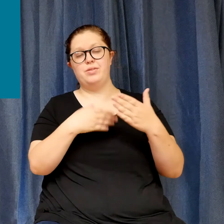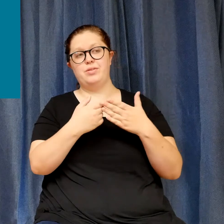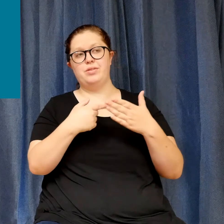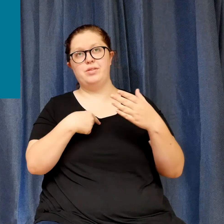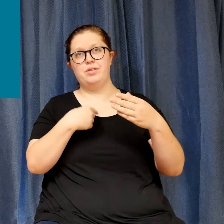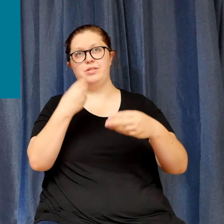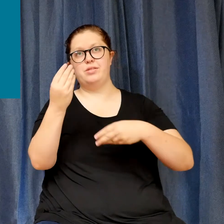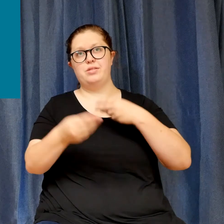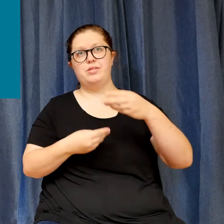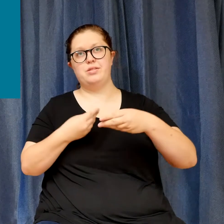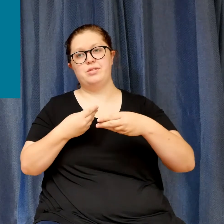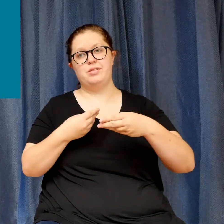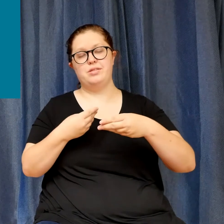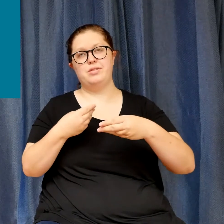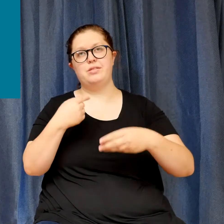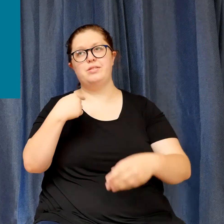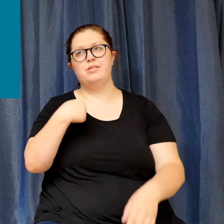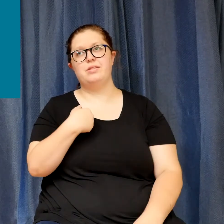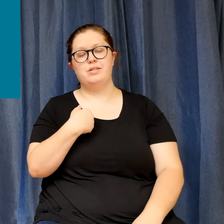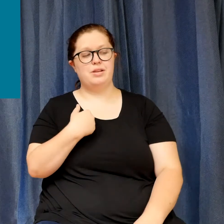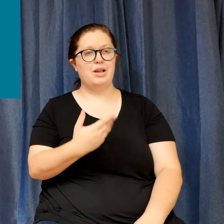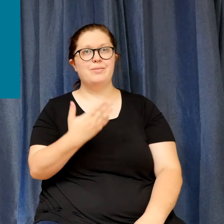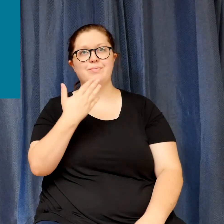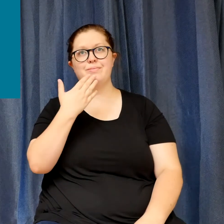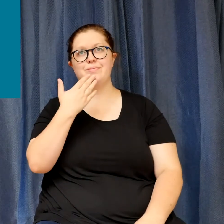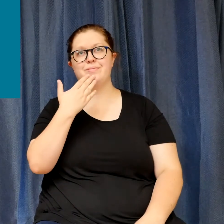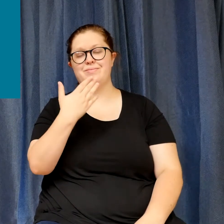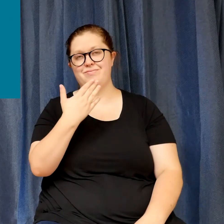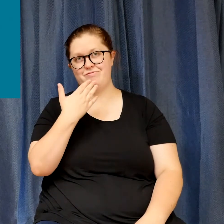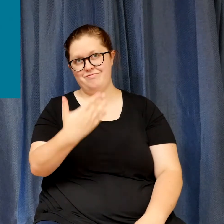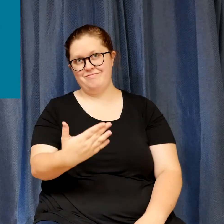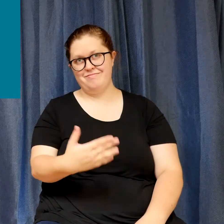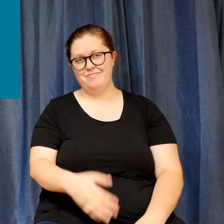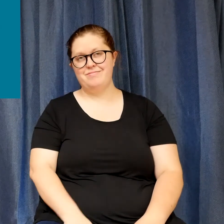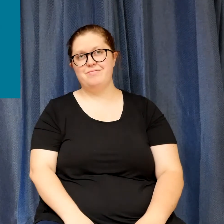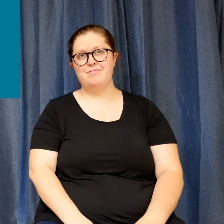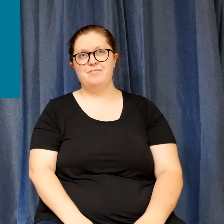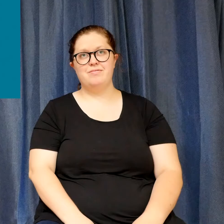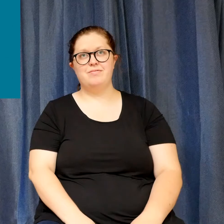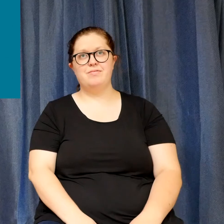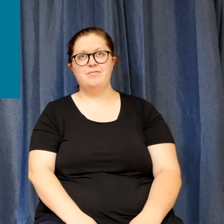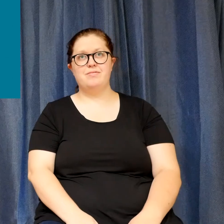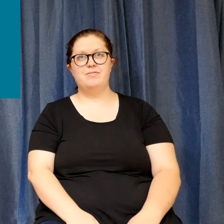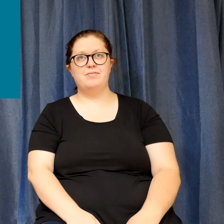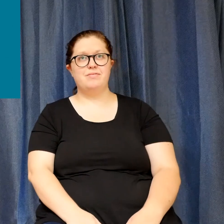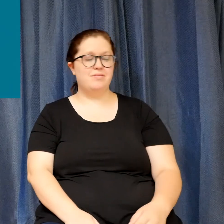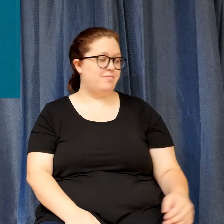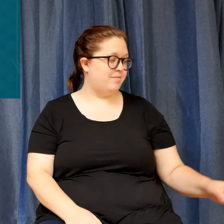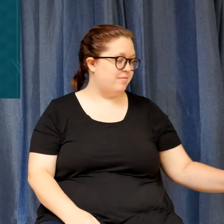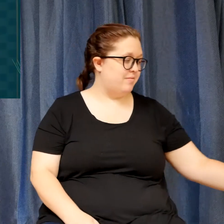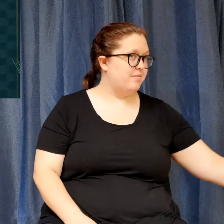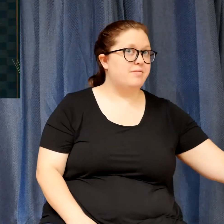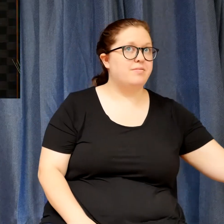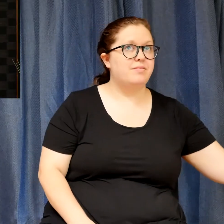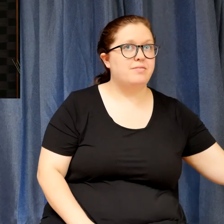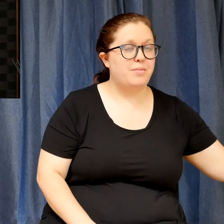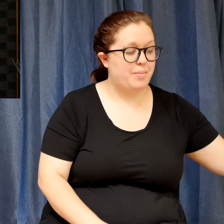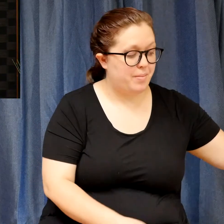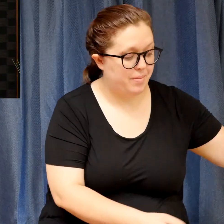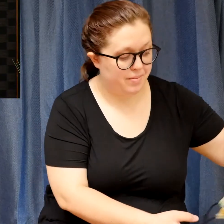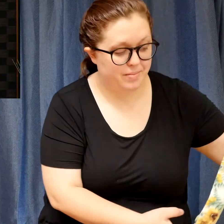all that I have, all that I circulate, and I am grateful. And so it is.